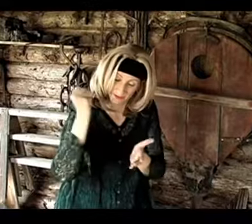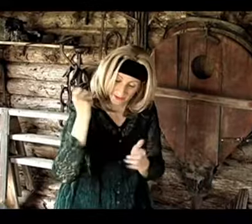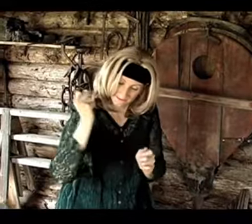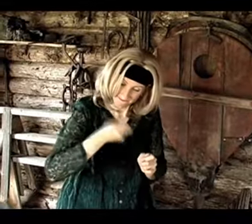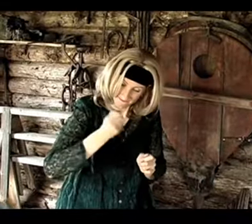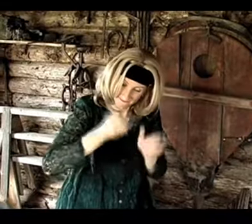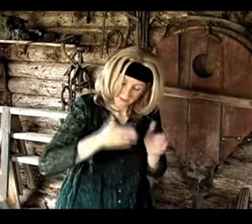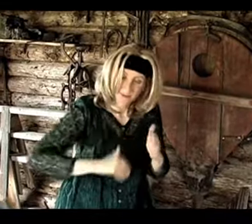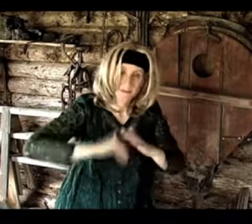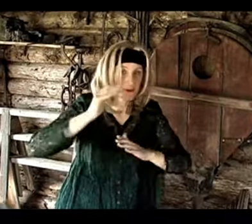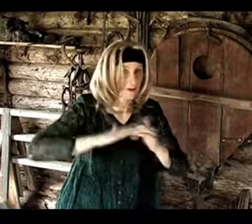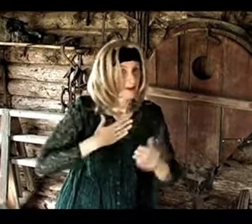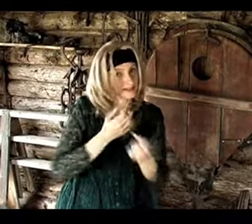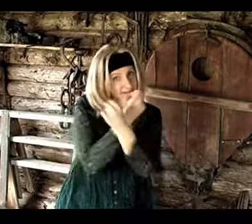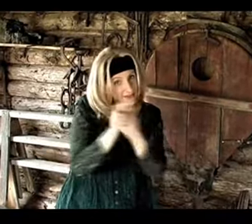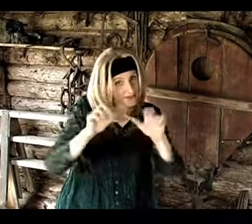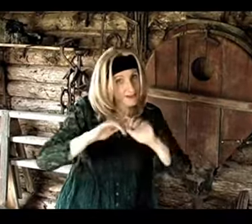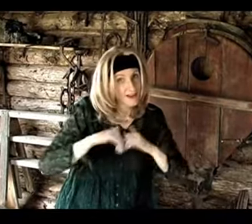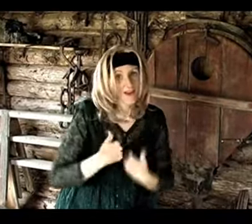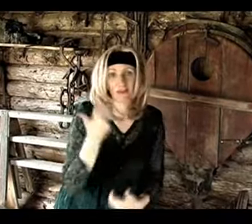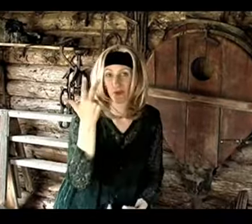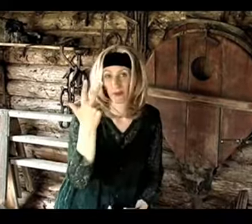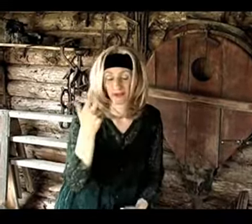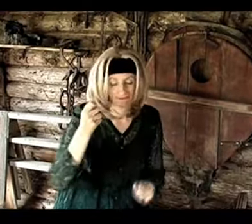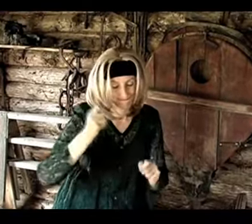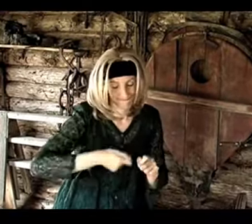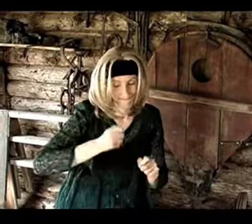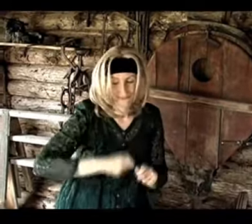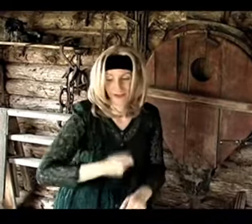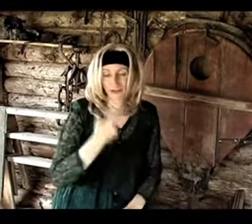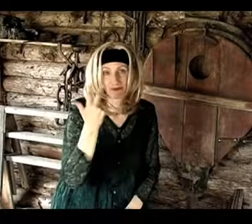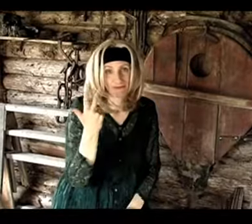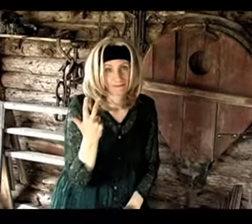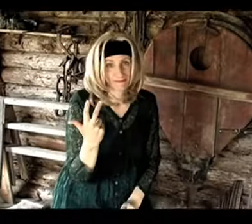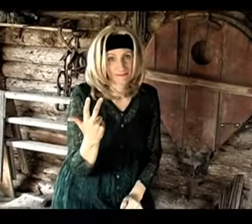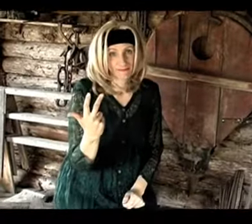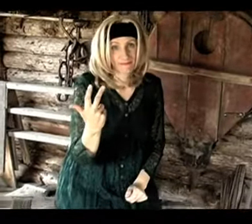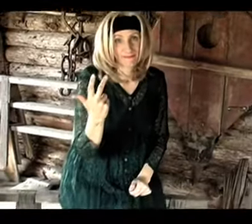my salvation with just three nails.